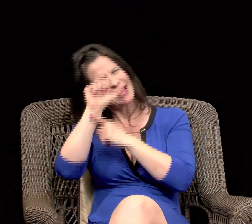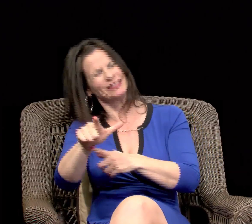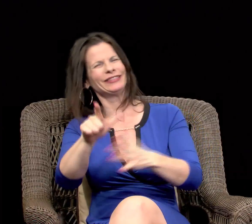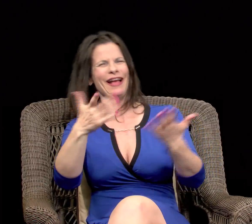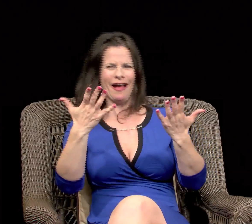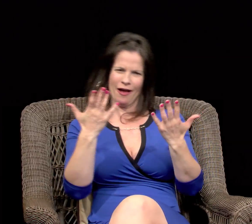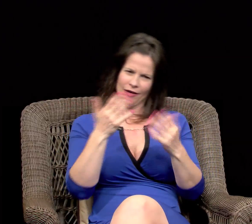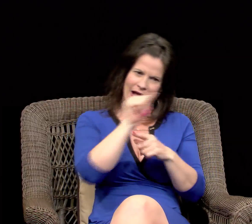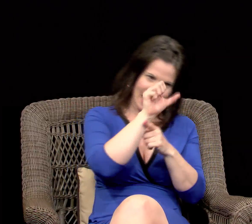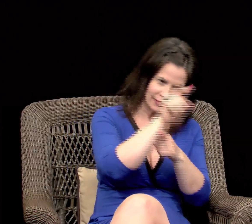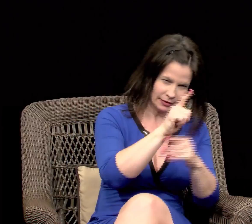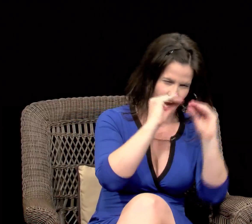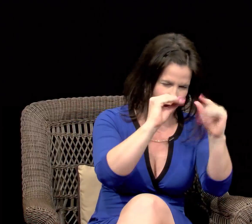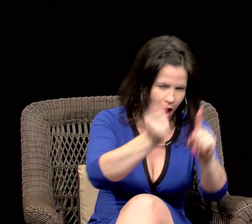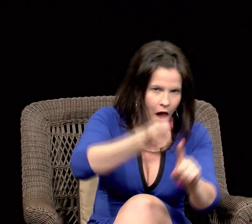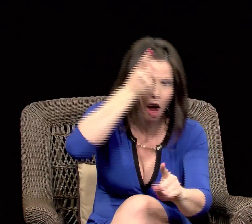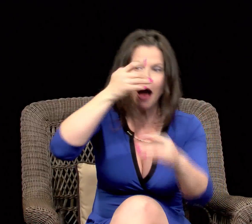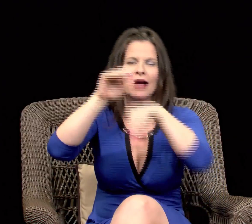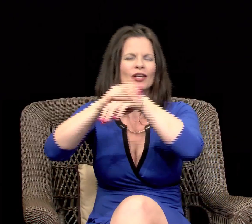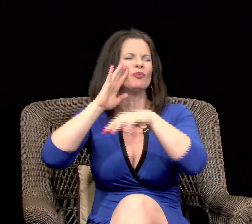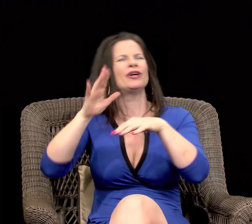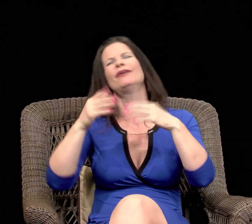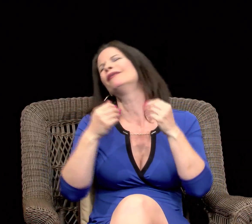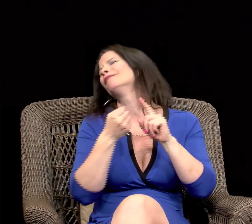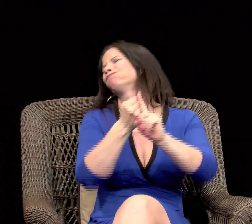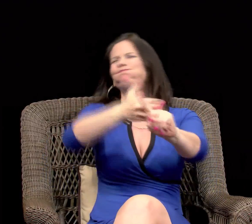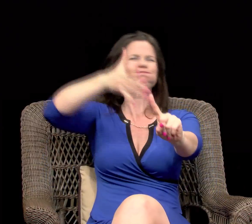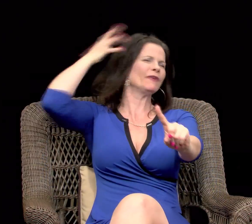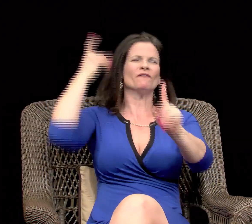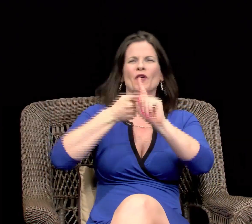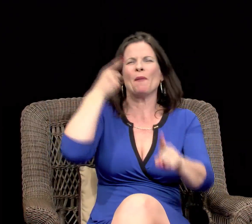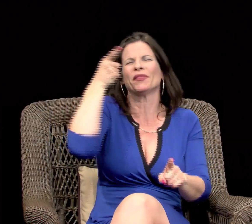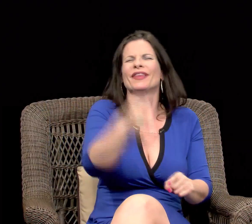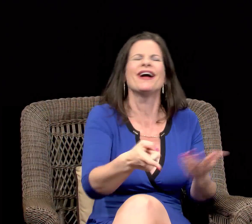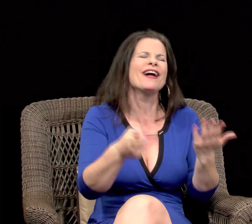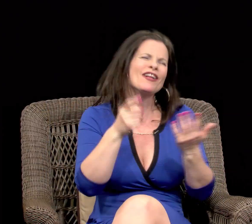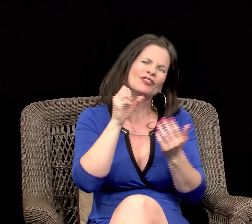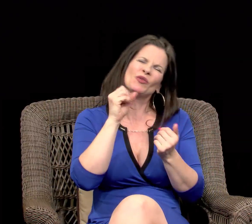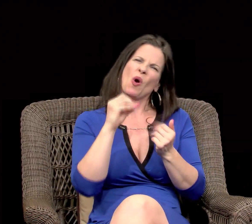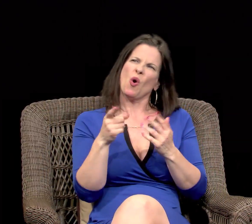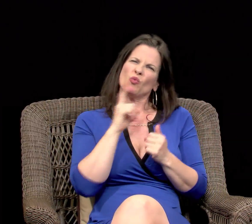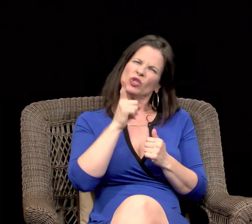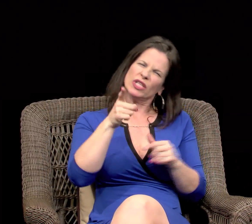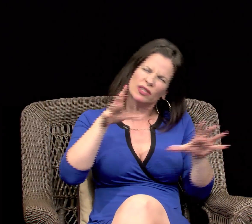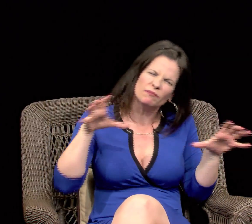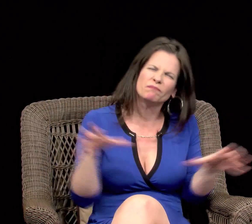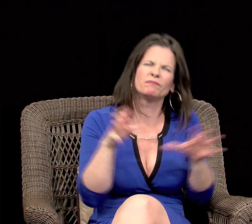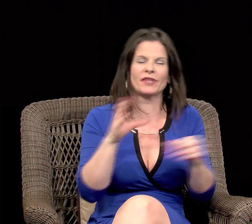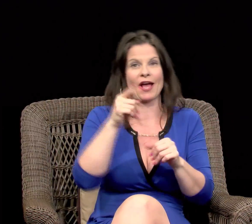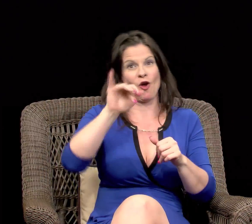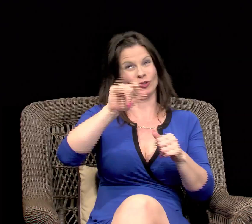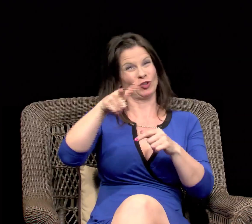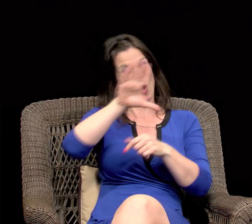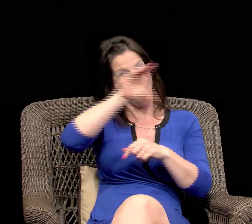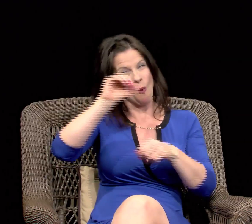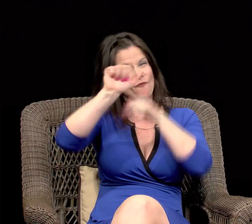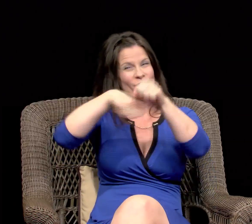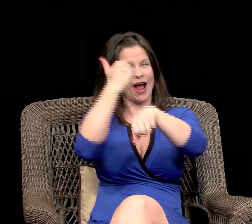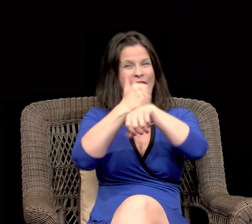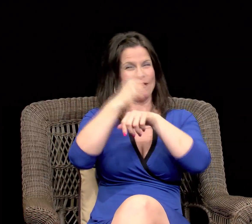education, ASL and English, so people can understand both language and just take off from there. So she does so